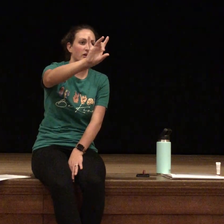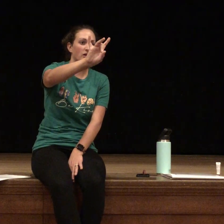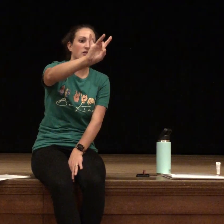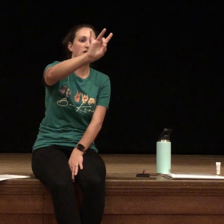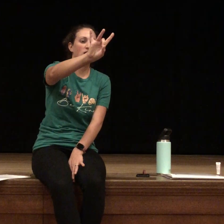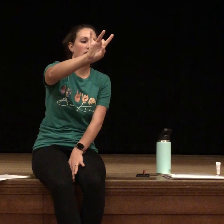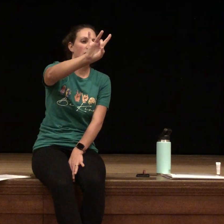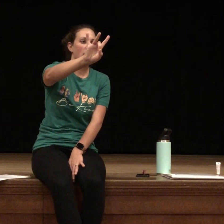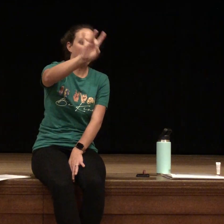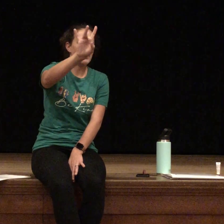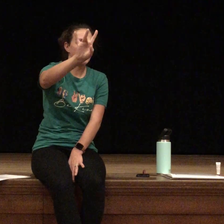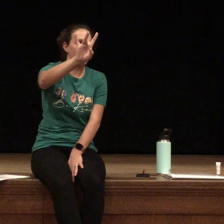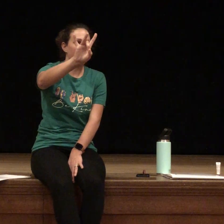finger, 8 is that middle.